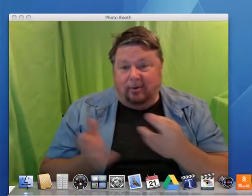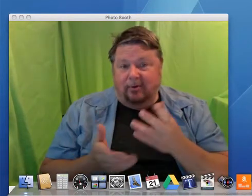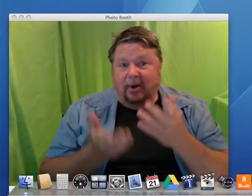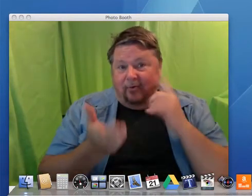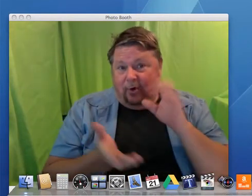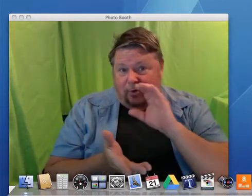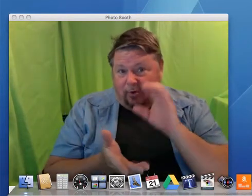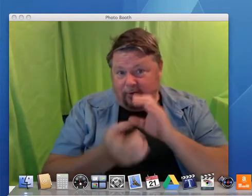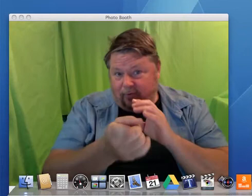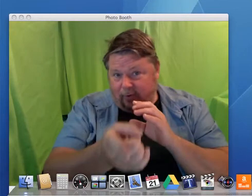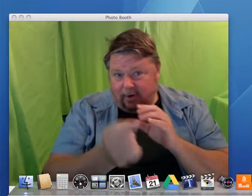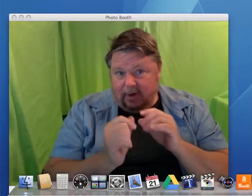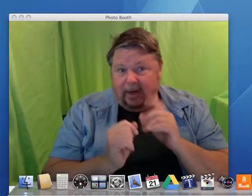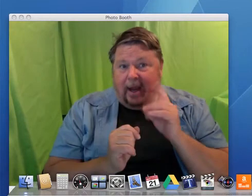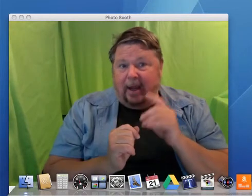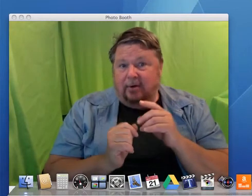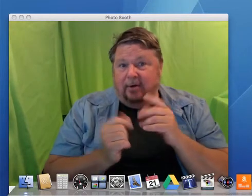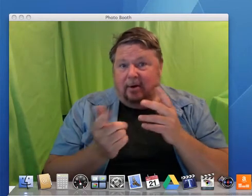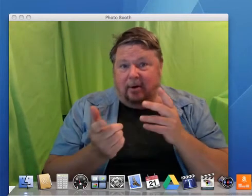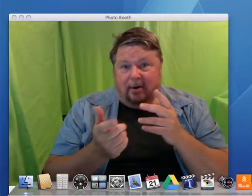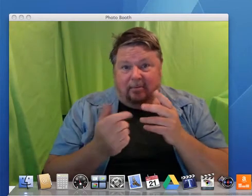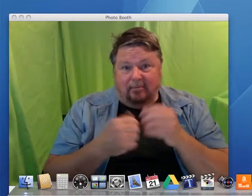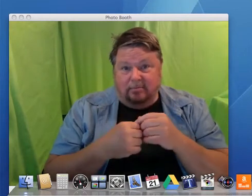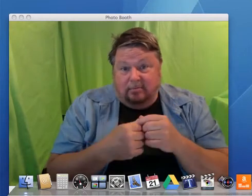resource for you to look for and